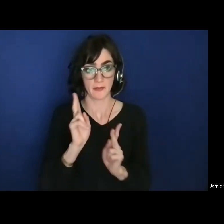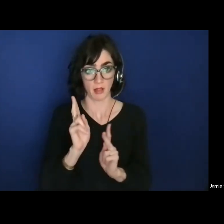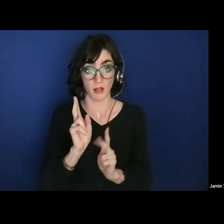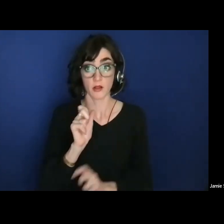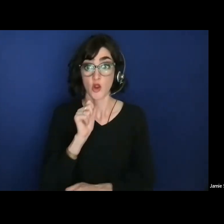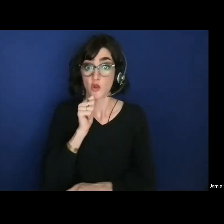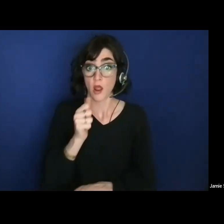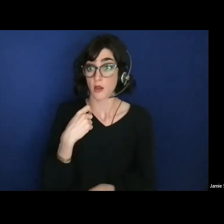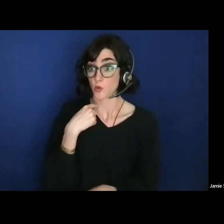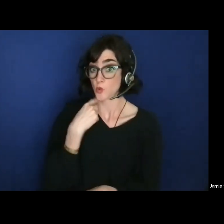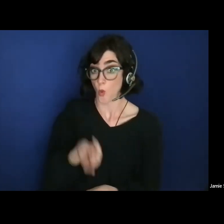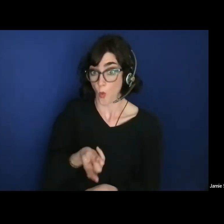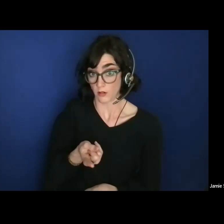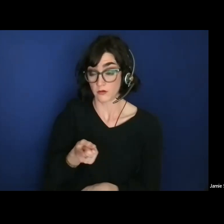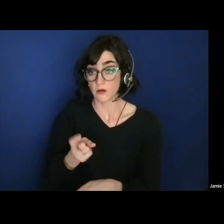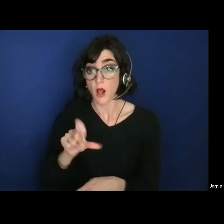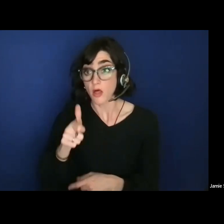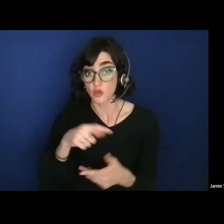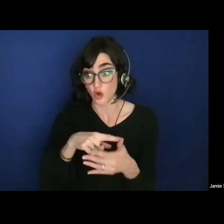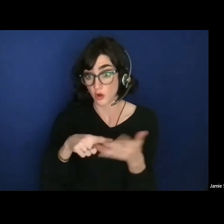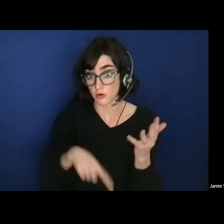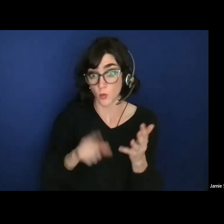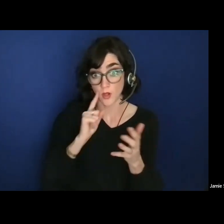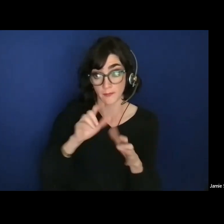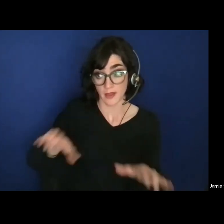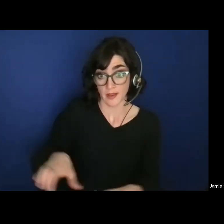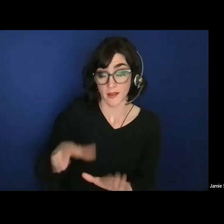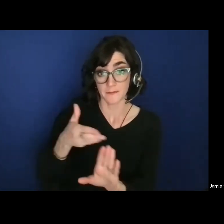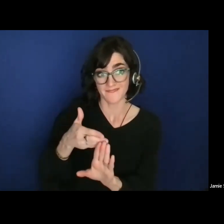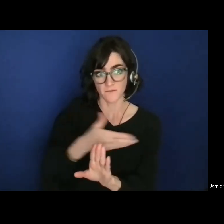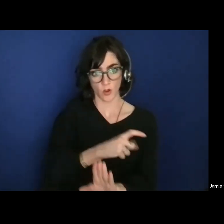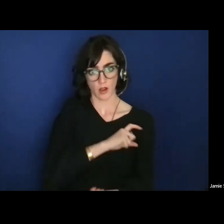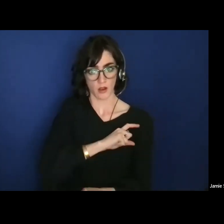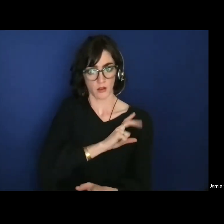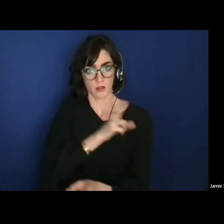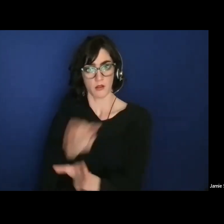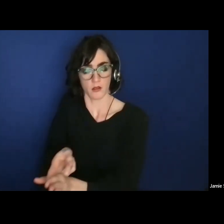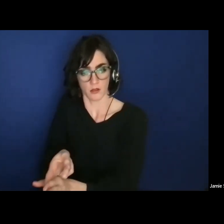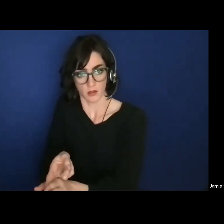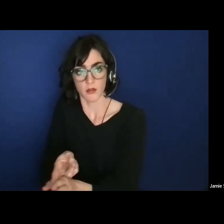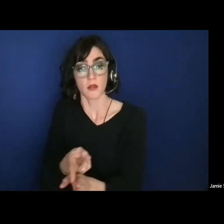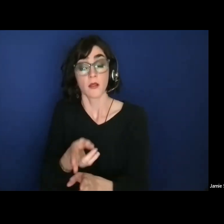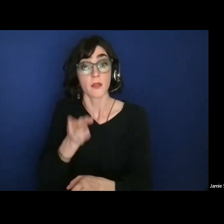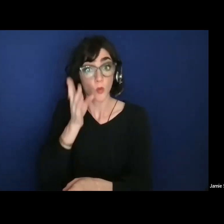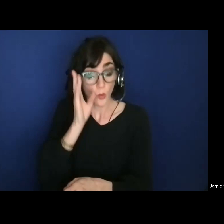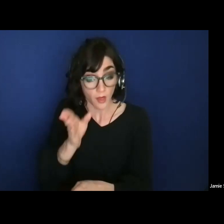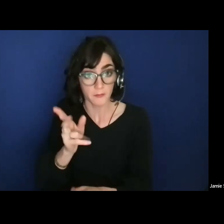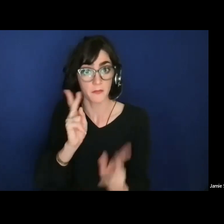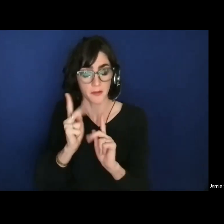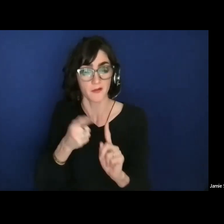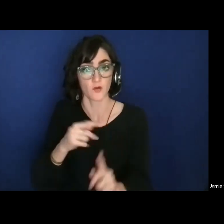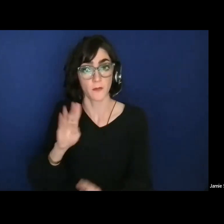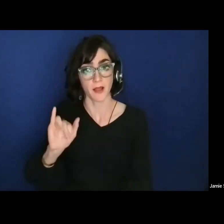taken before law enforcement steps in, there are going to be people from BIPOC communities